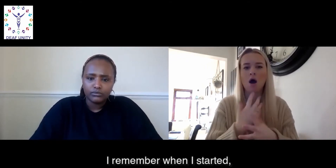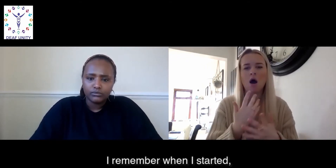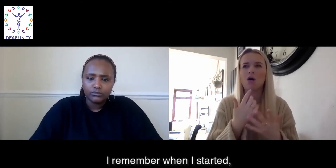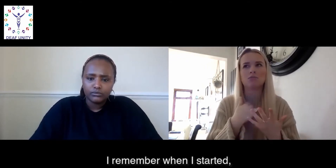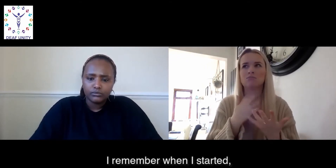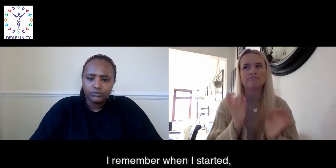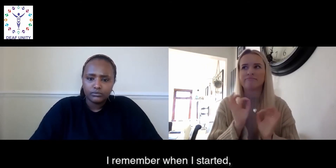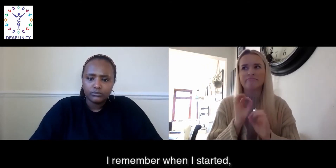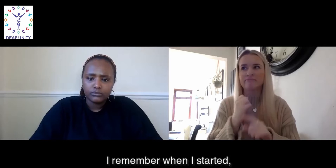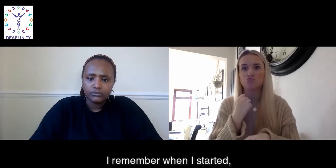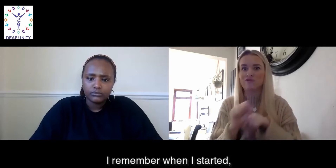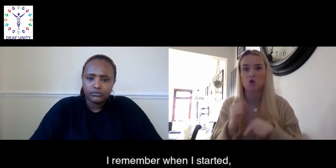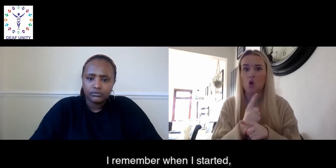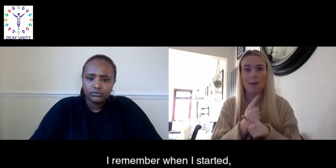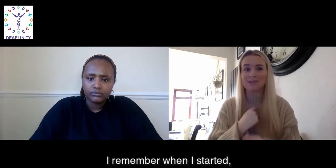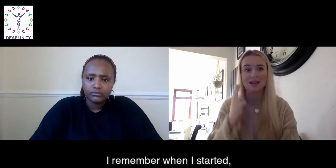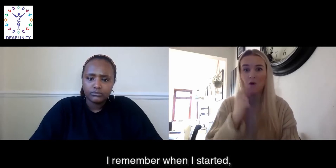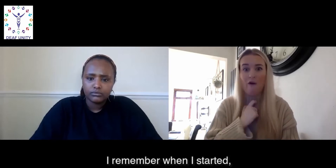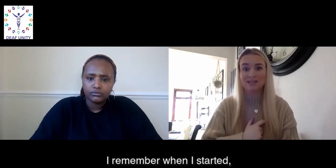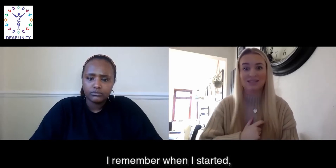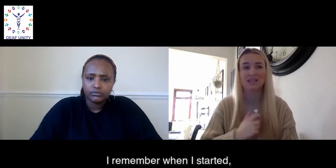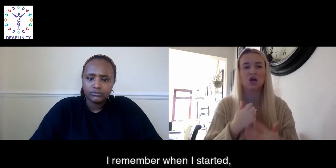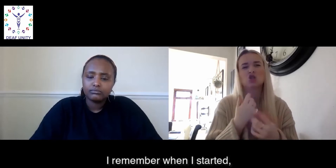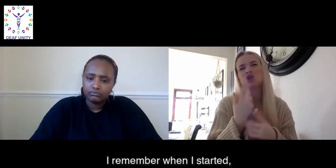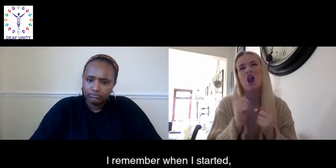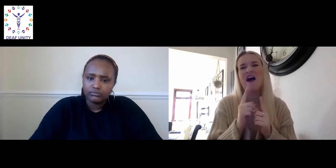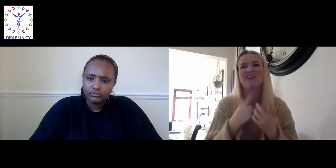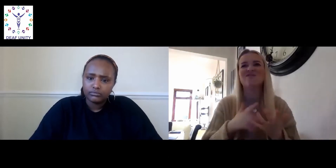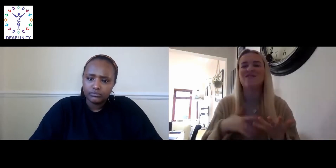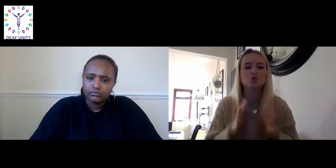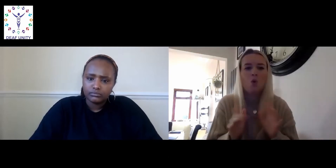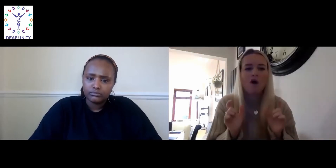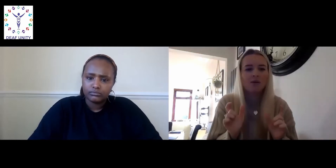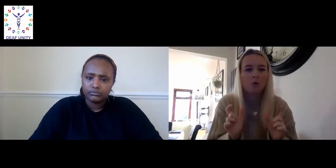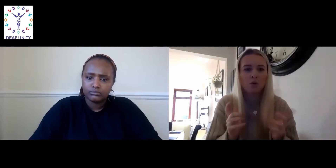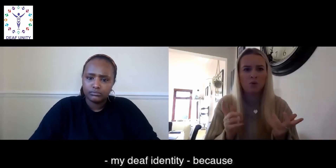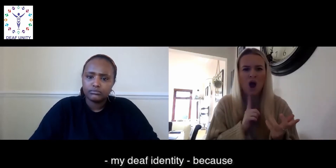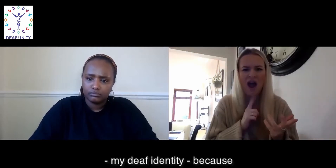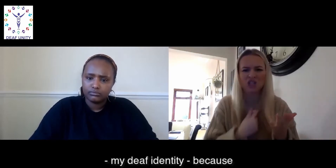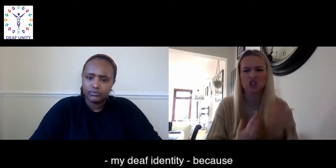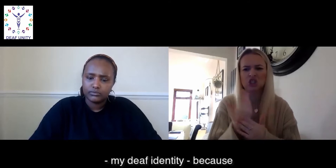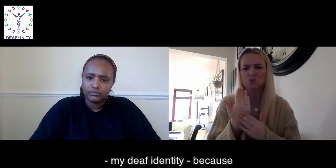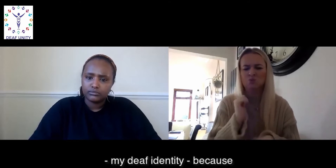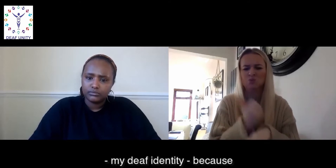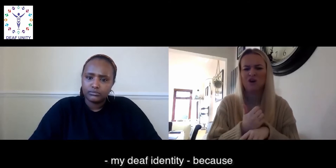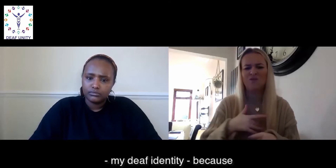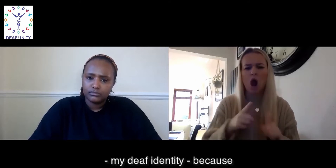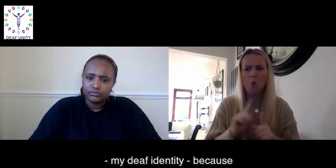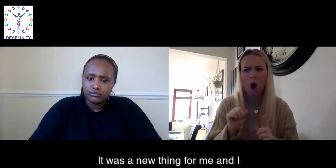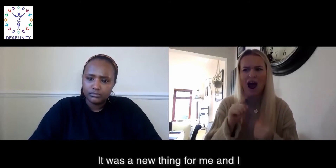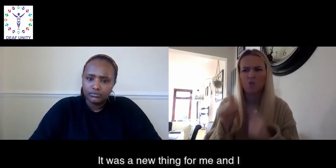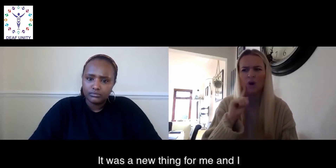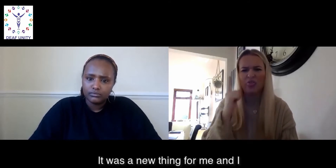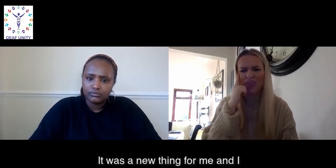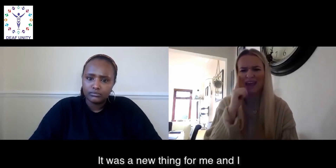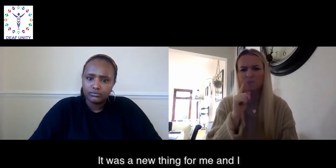I started, I refused to talk about myself or my deaf identity because I didn't feel comfortable. It was a